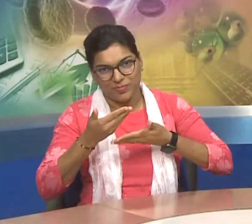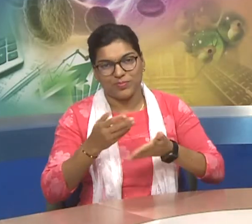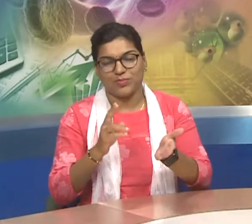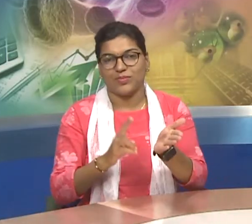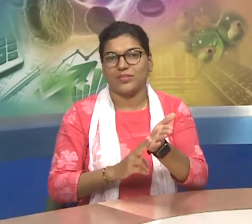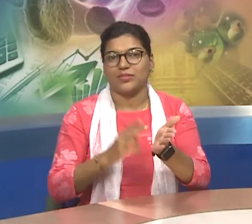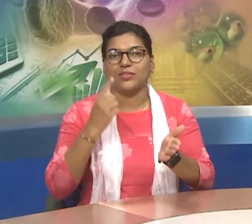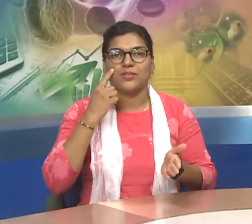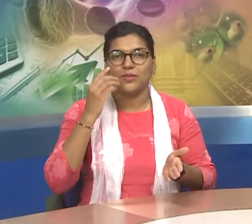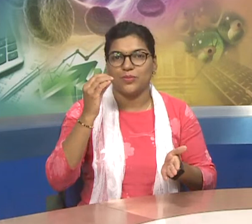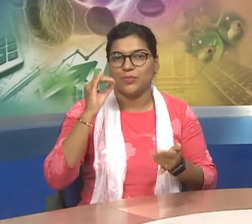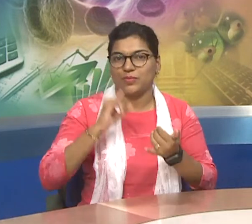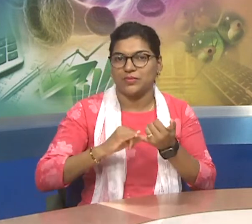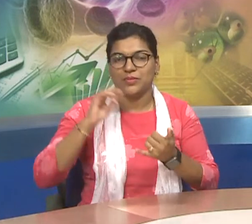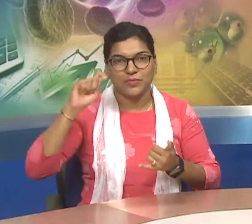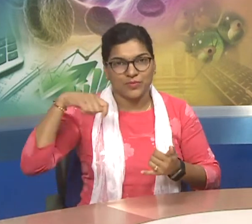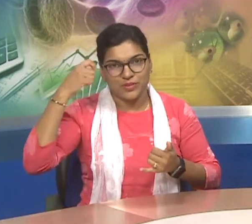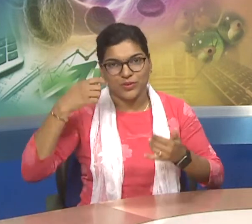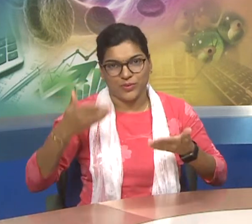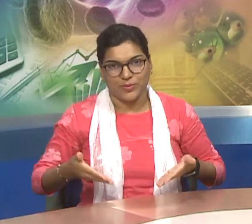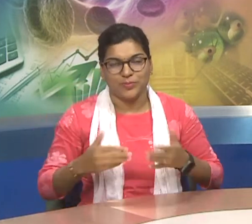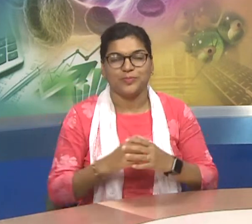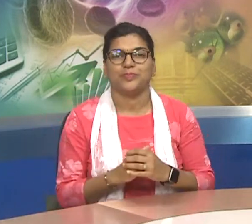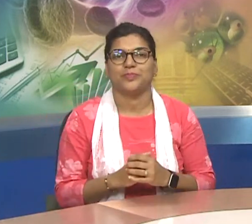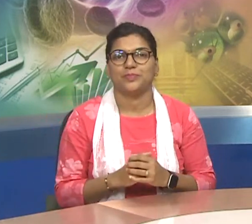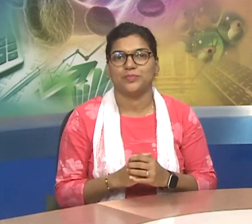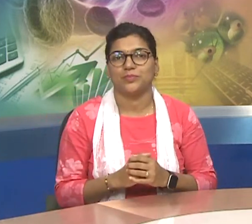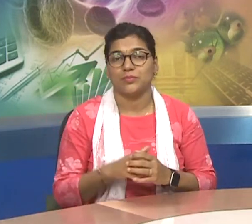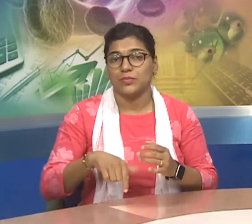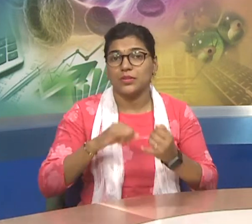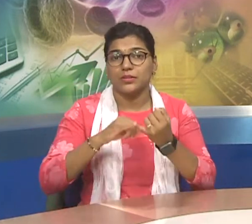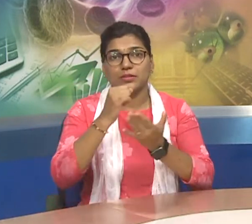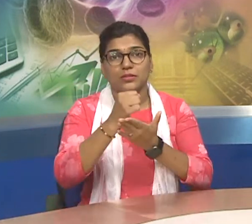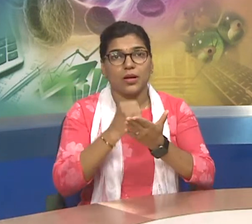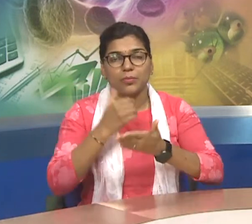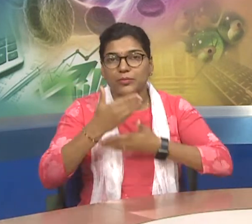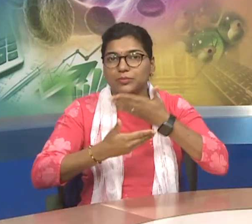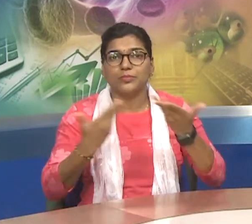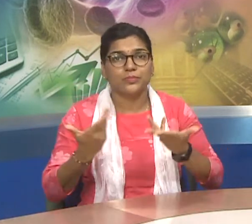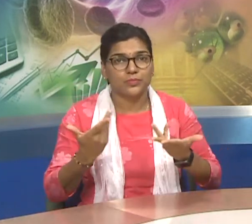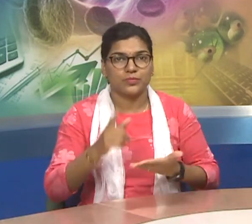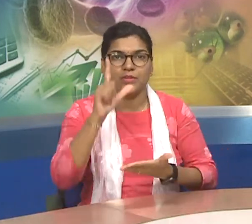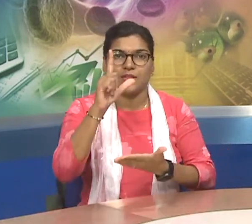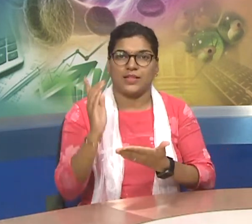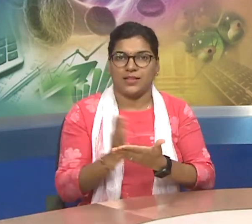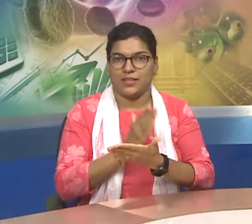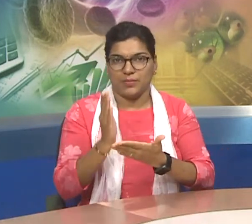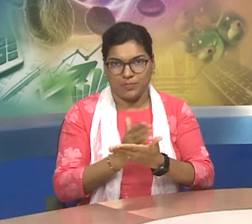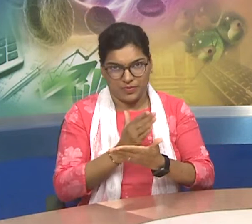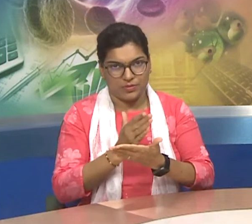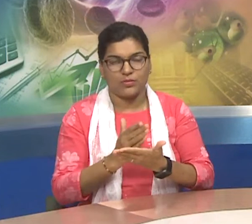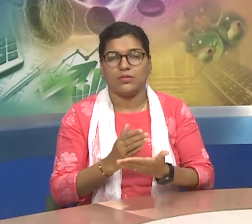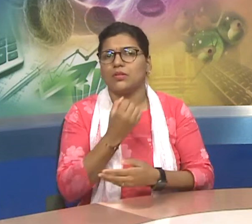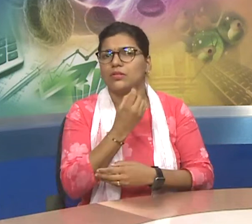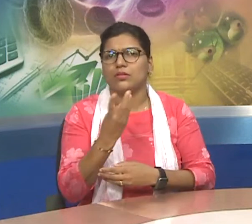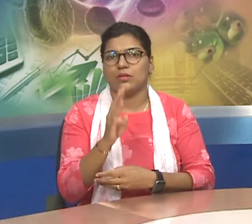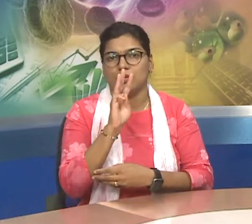welcome you all in this educational video of NIOS for subject Library